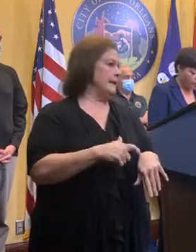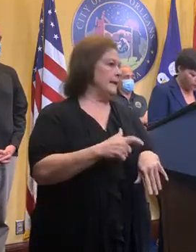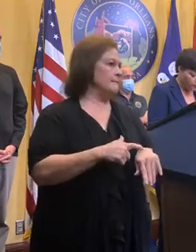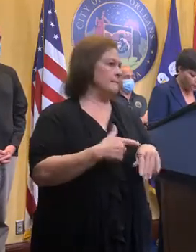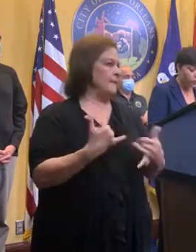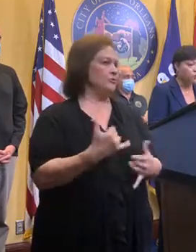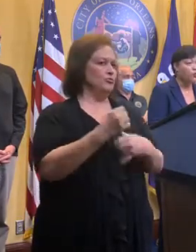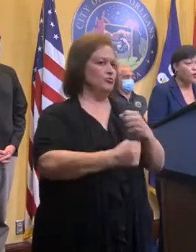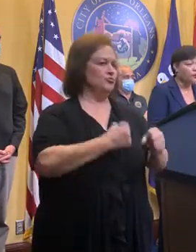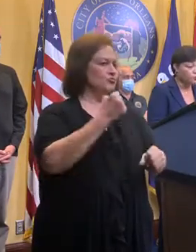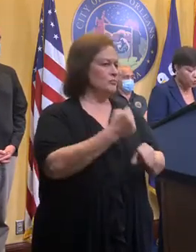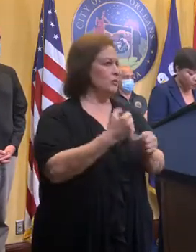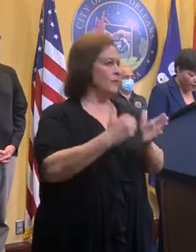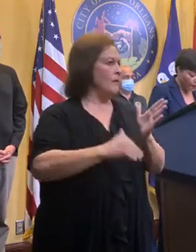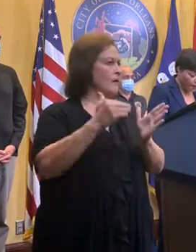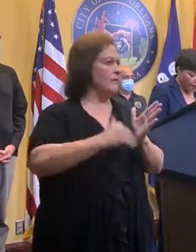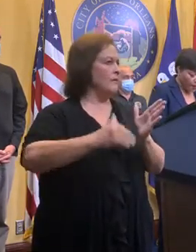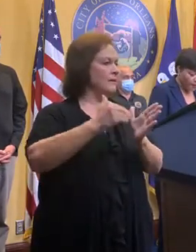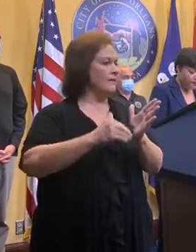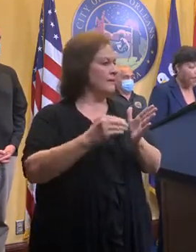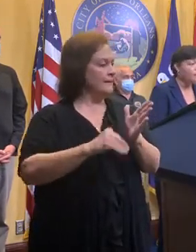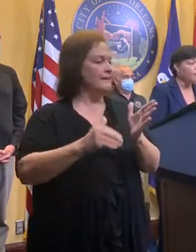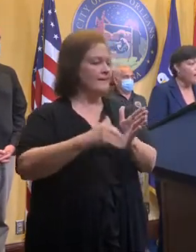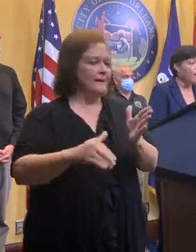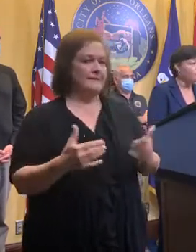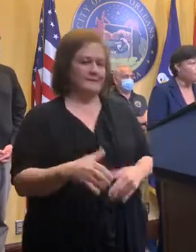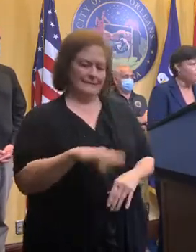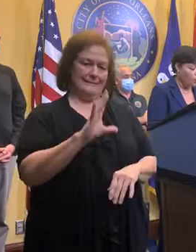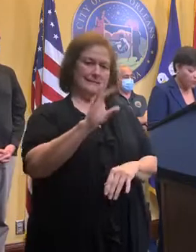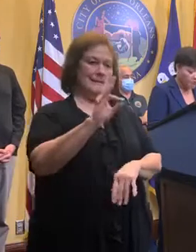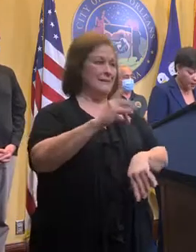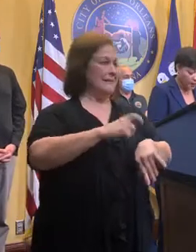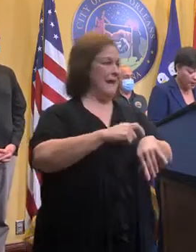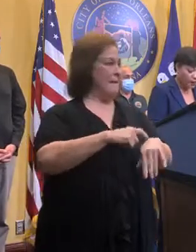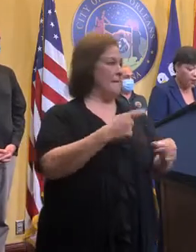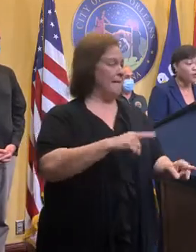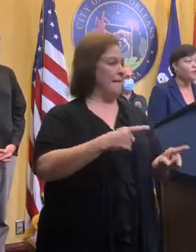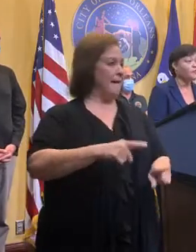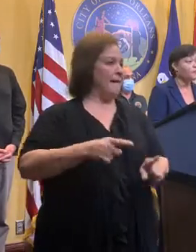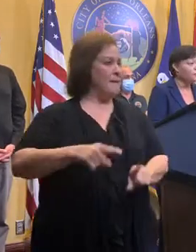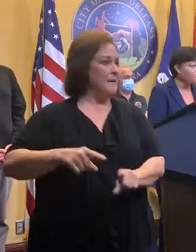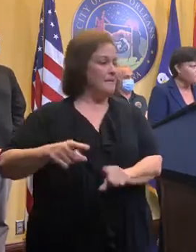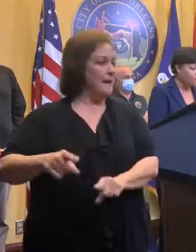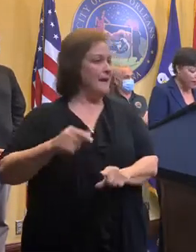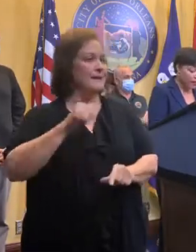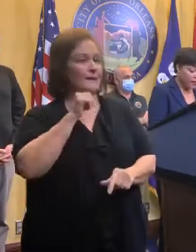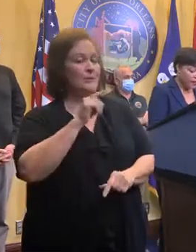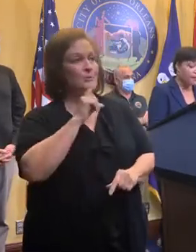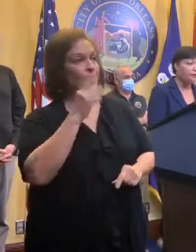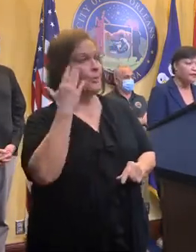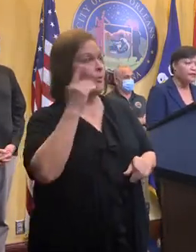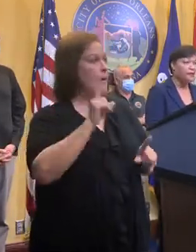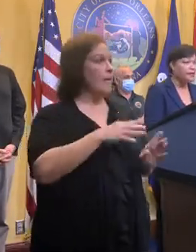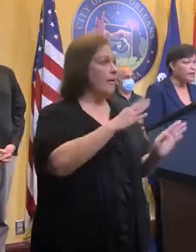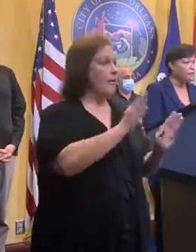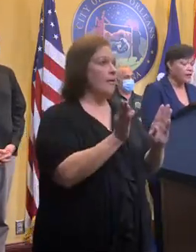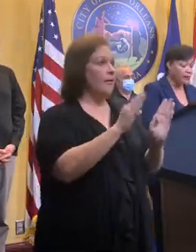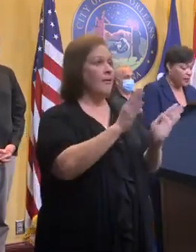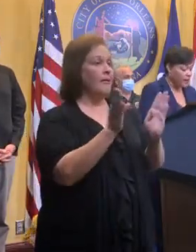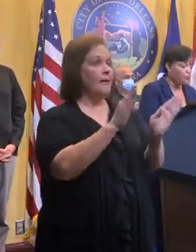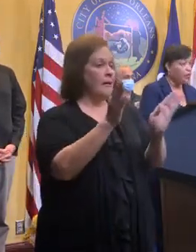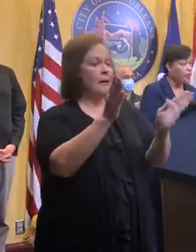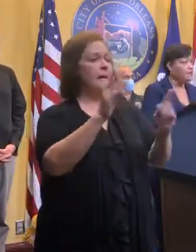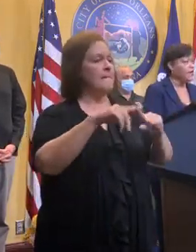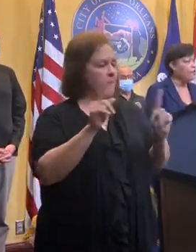again this year. We're no strangers to it. 7 times, of course, in the cone of uncertainty is unprecedented,